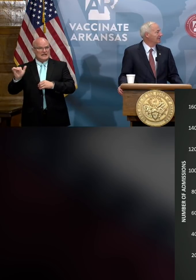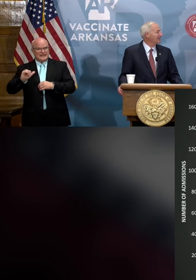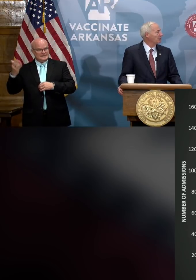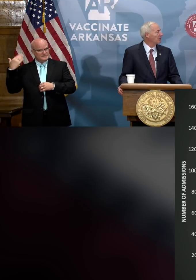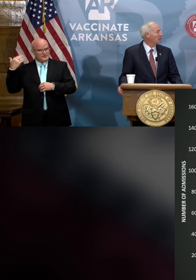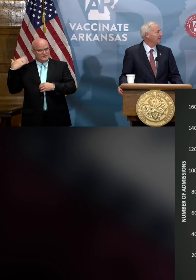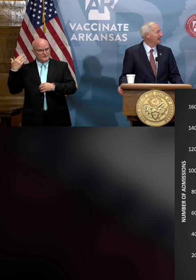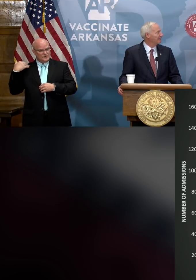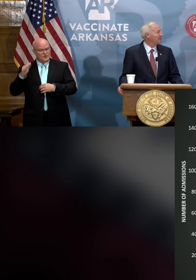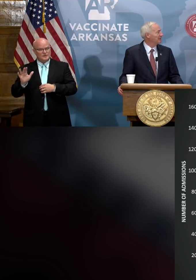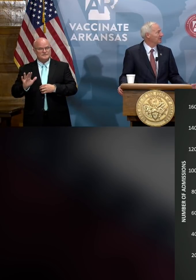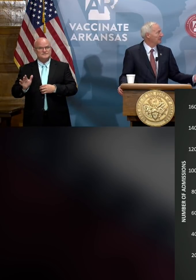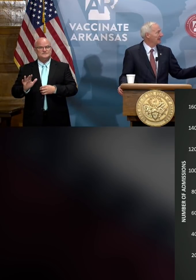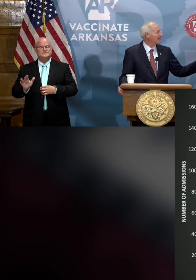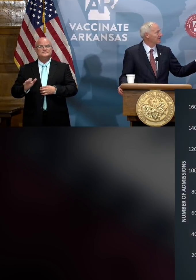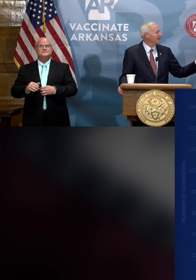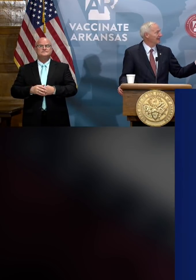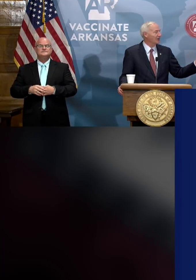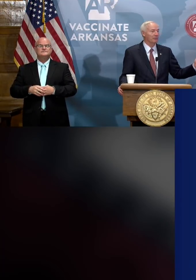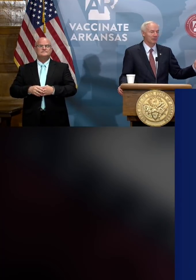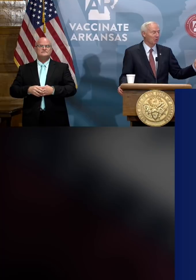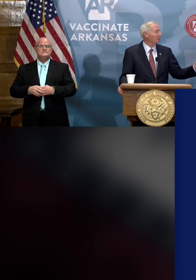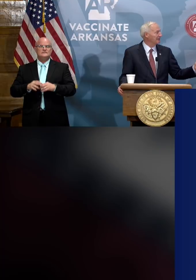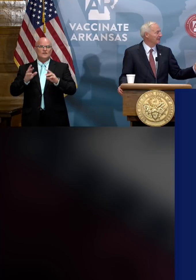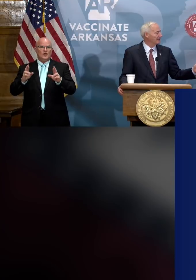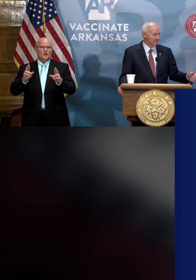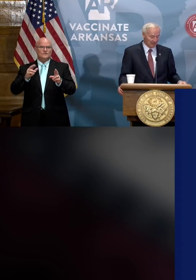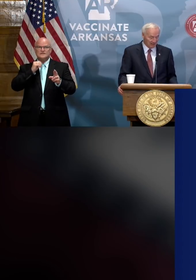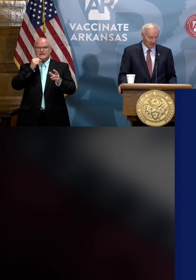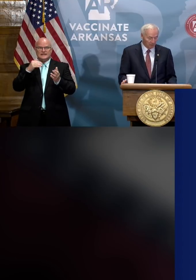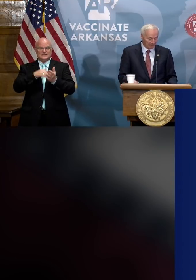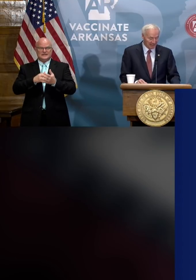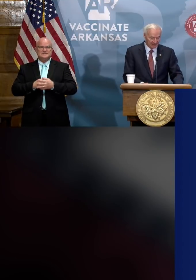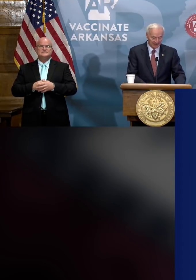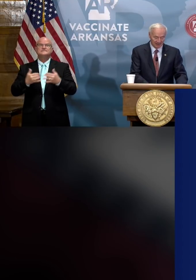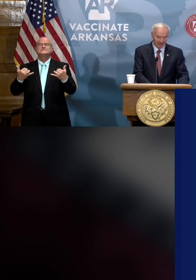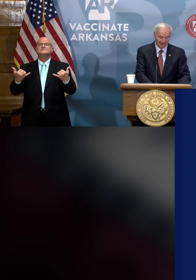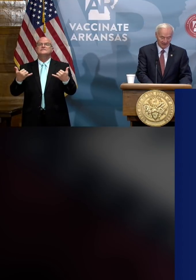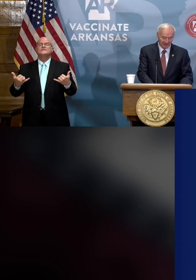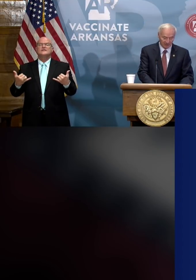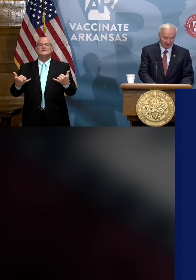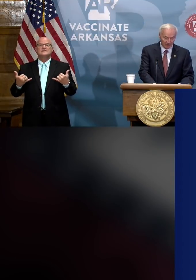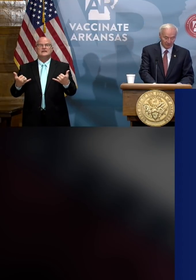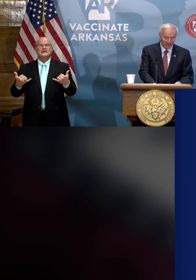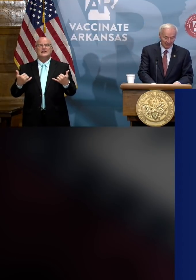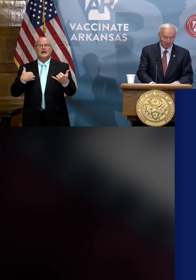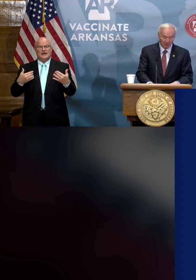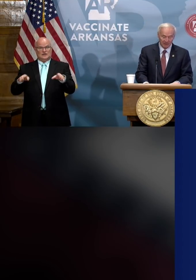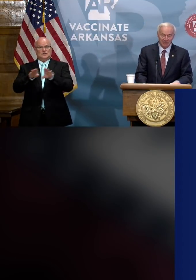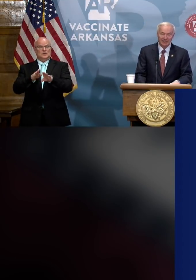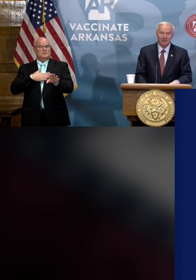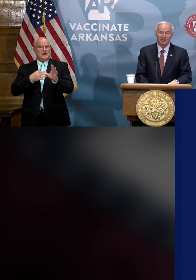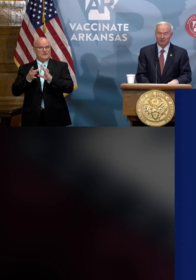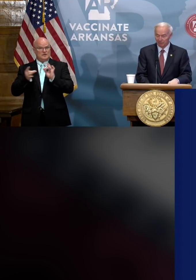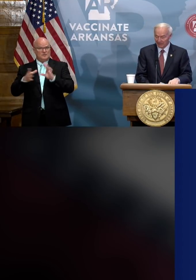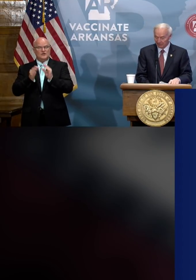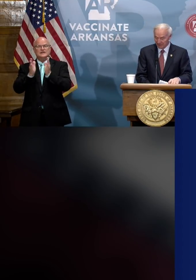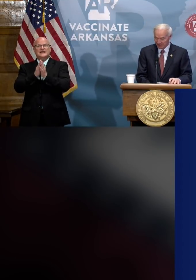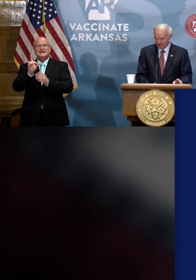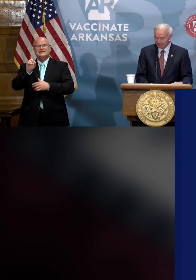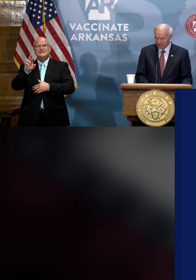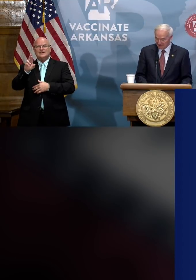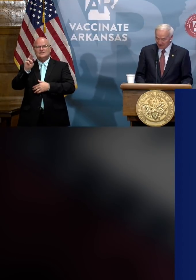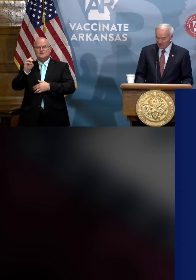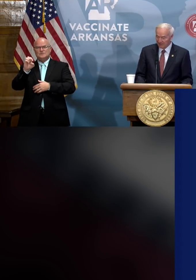near where we have been in the past, and hopefully won't be there. With that, I conclude my remarks and ask Dr. Romero